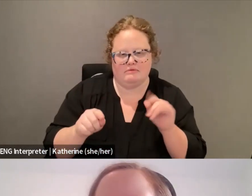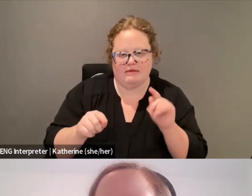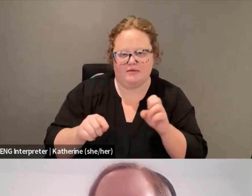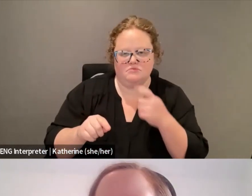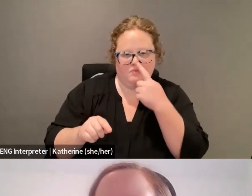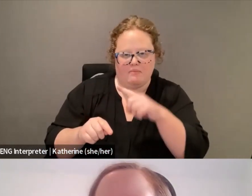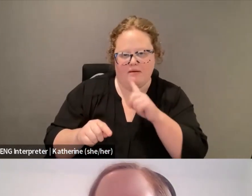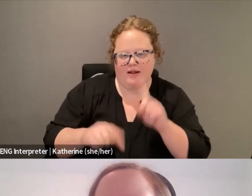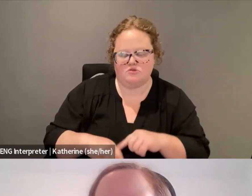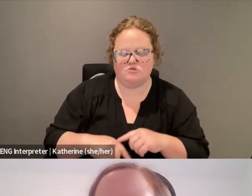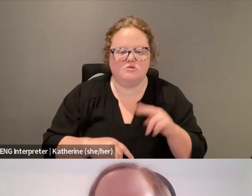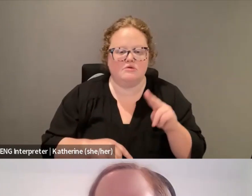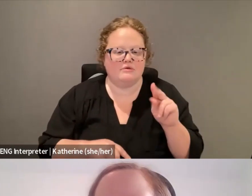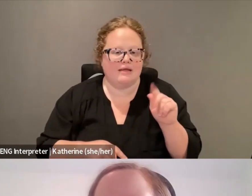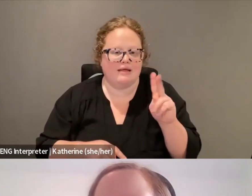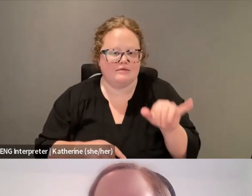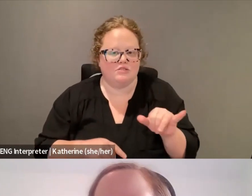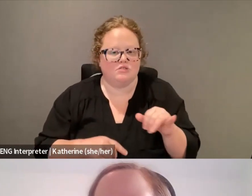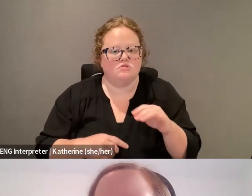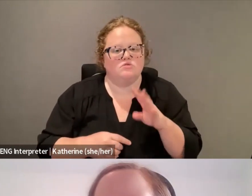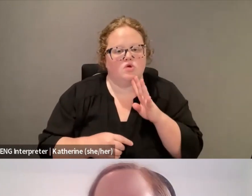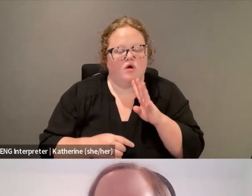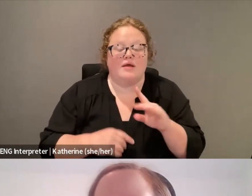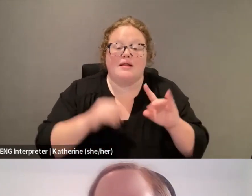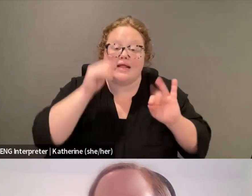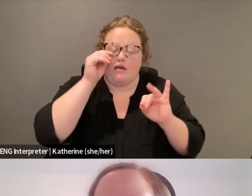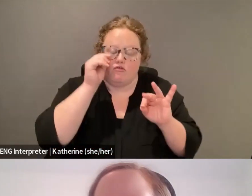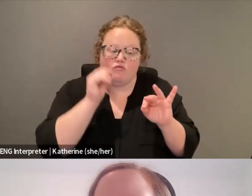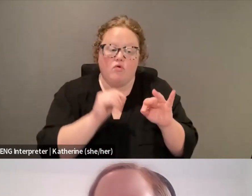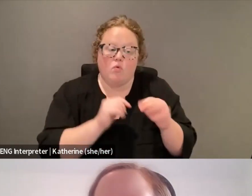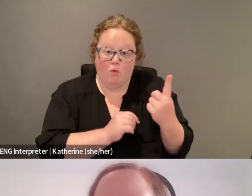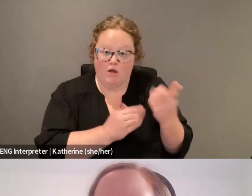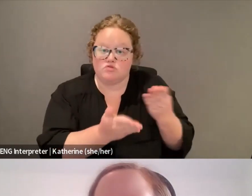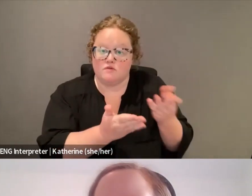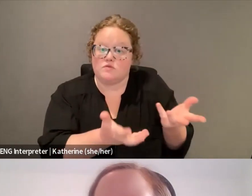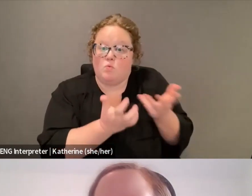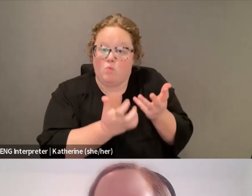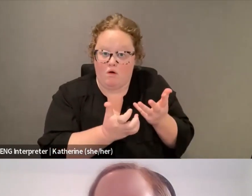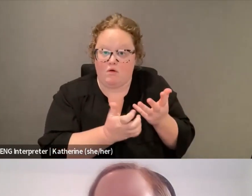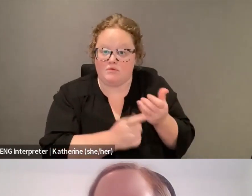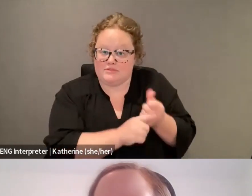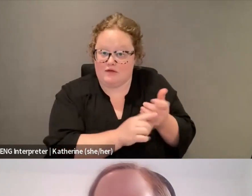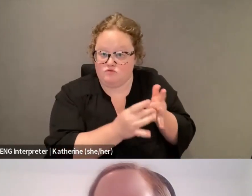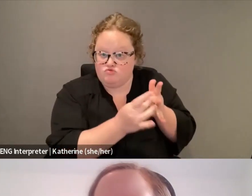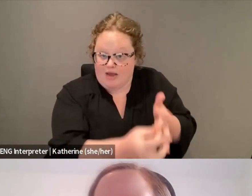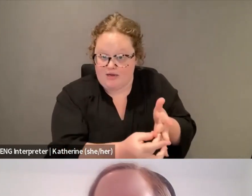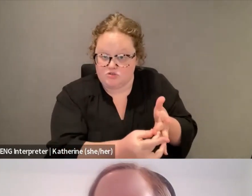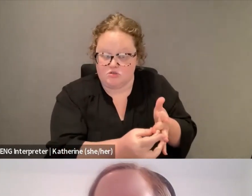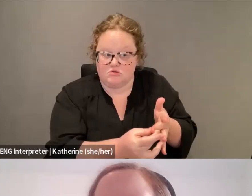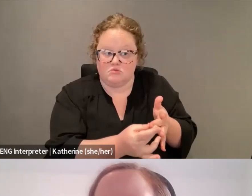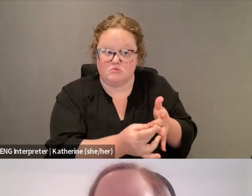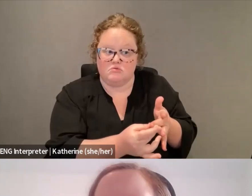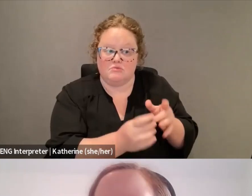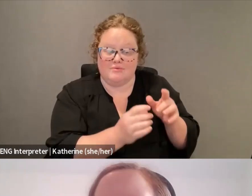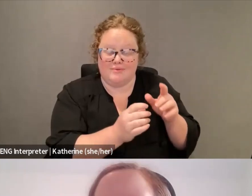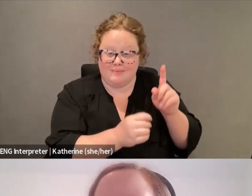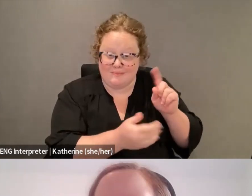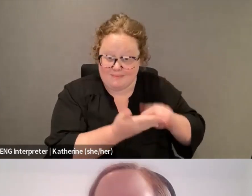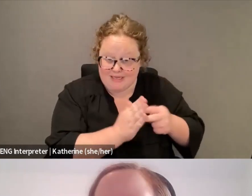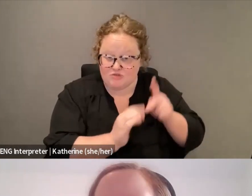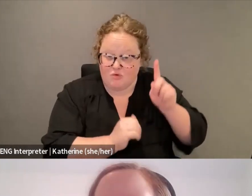to do self-direction for any one service, are they all in for all the services, or can you do some self-direction and some